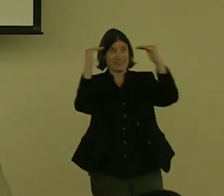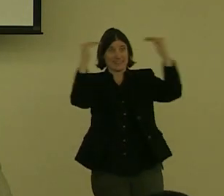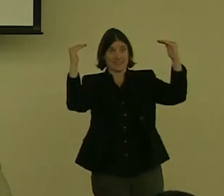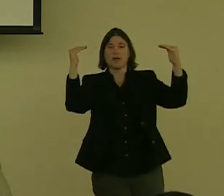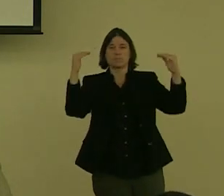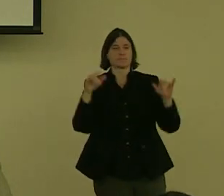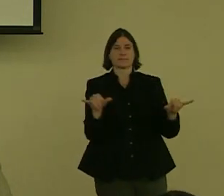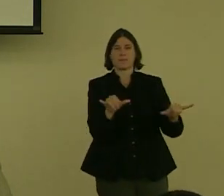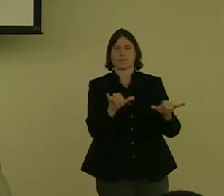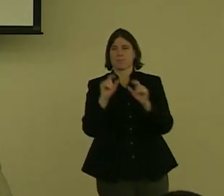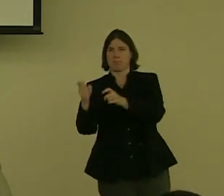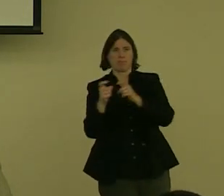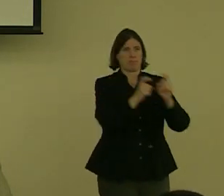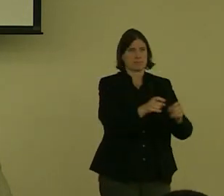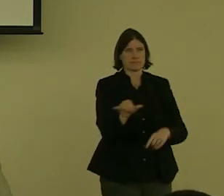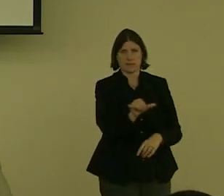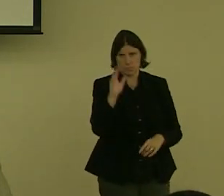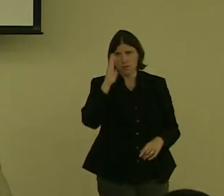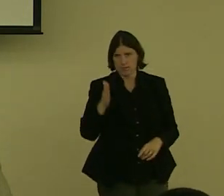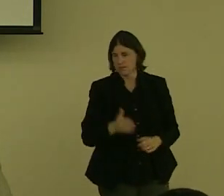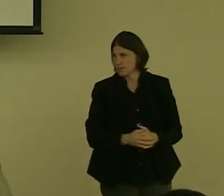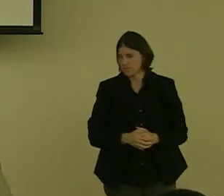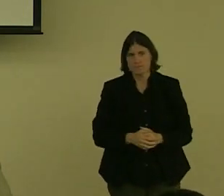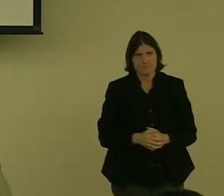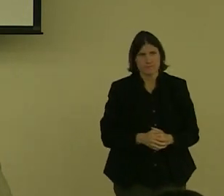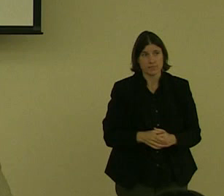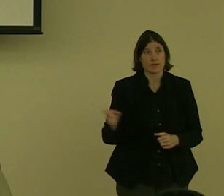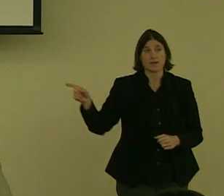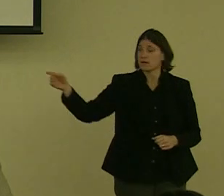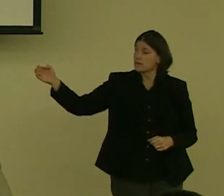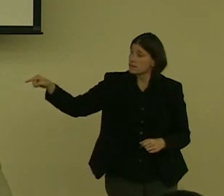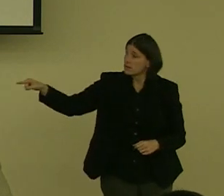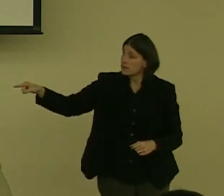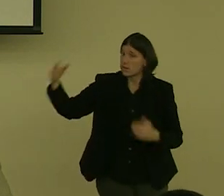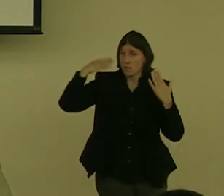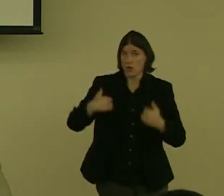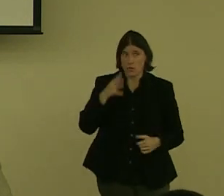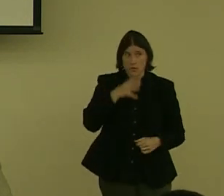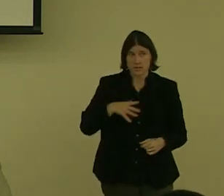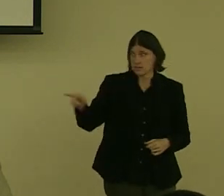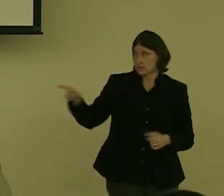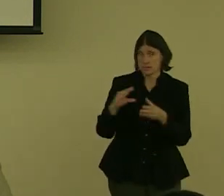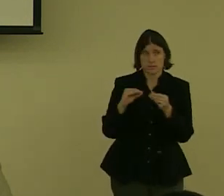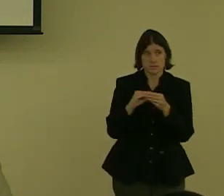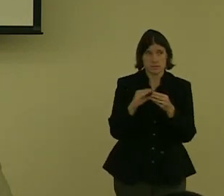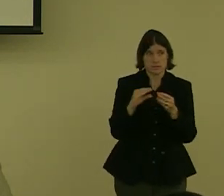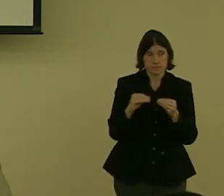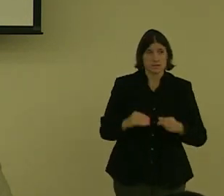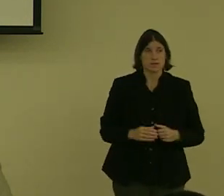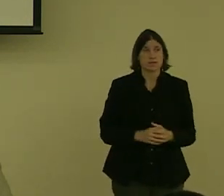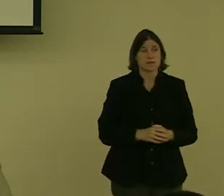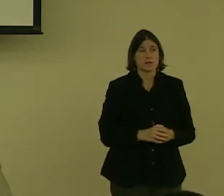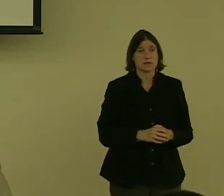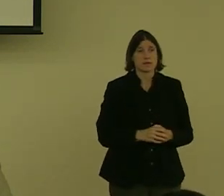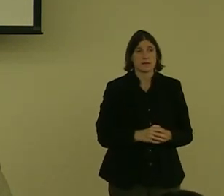no journal editors, university press editors think we only want work on mouse. They think what's